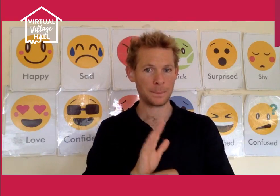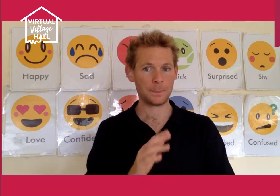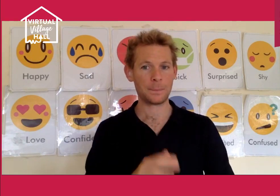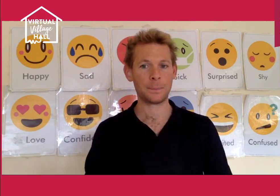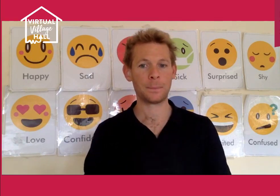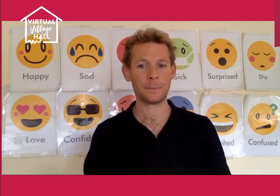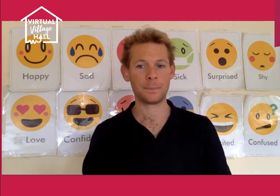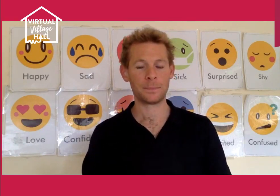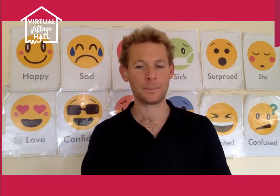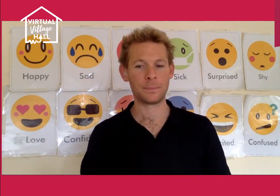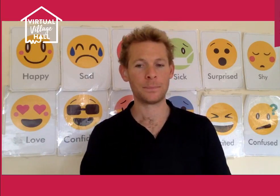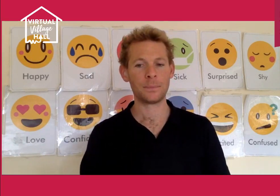film.